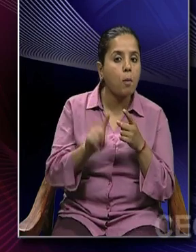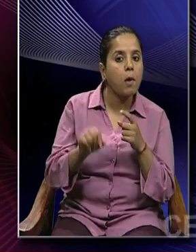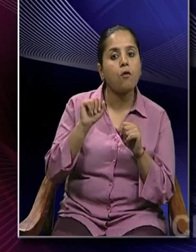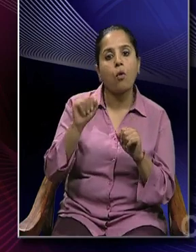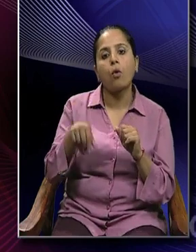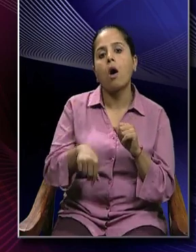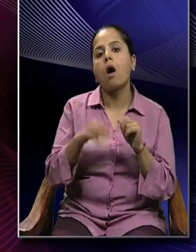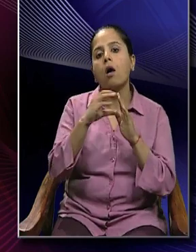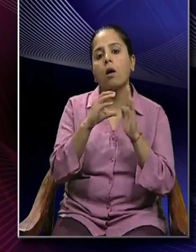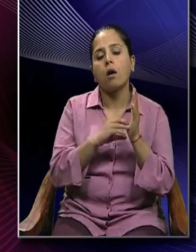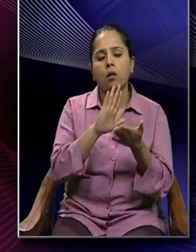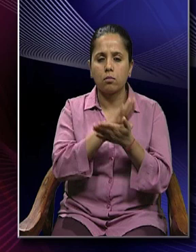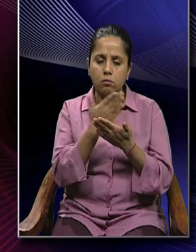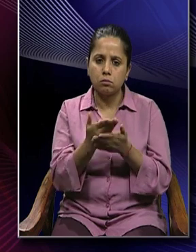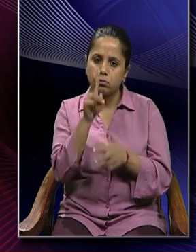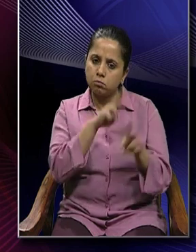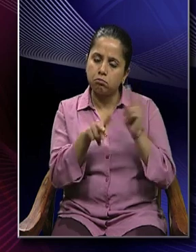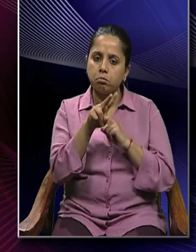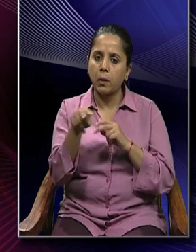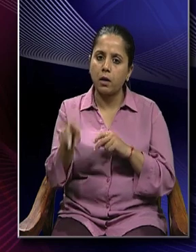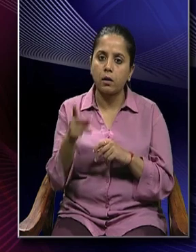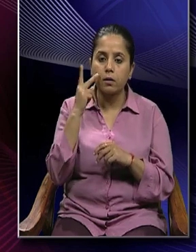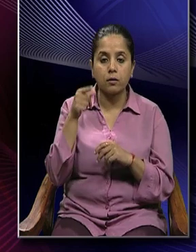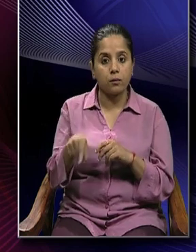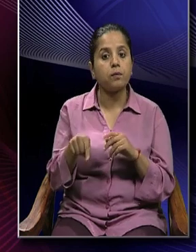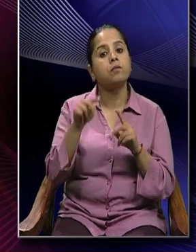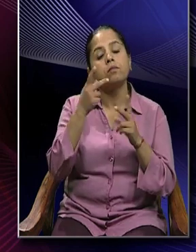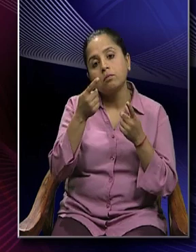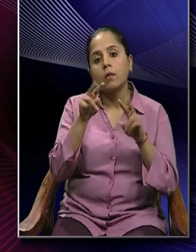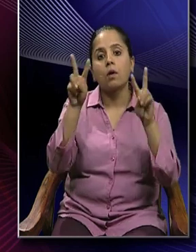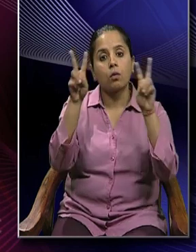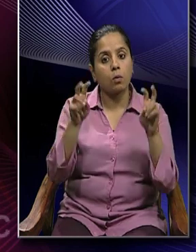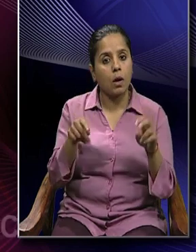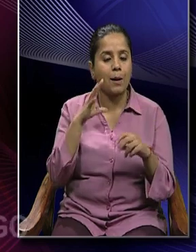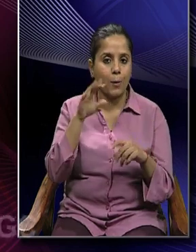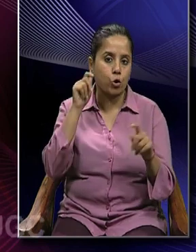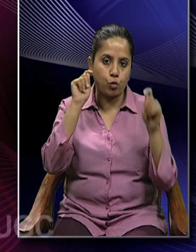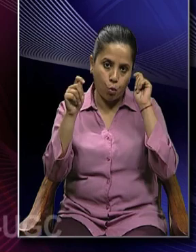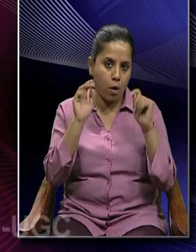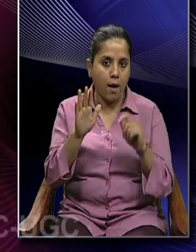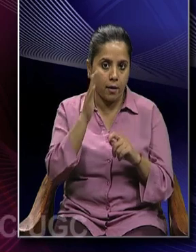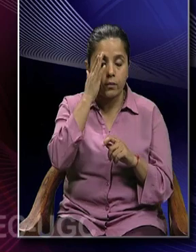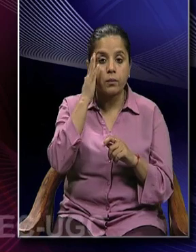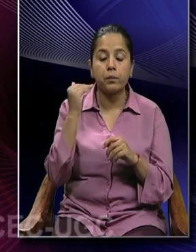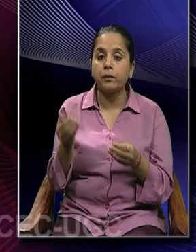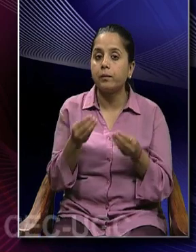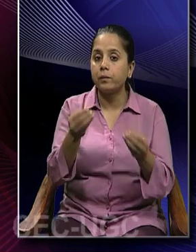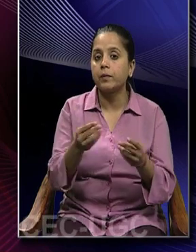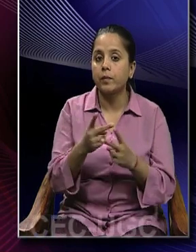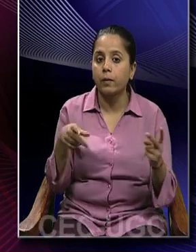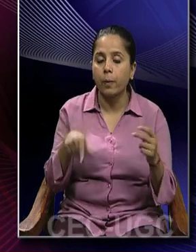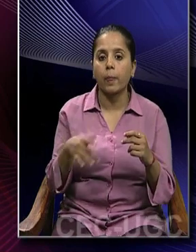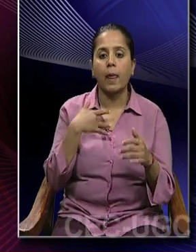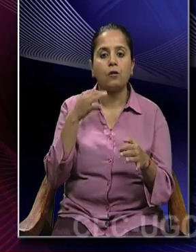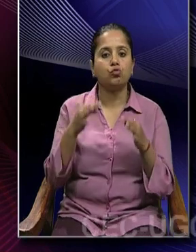articles by in a way interpreting them, and these features definitely have played an important role in terms of providing a sense